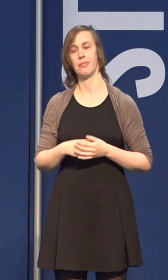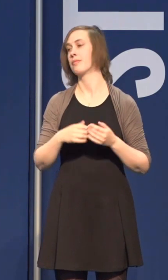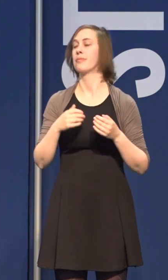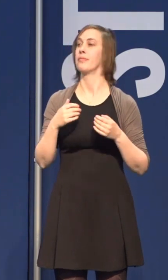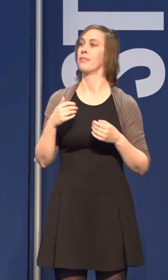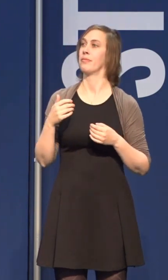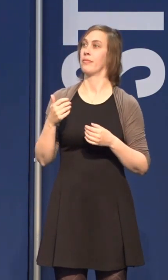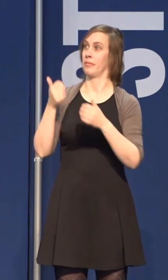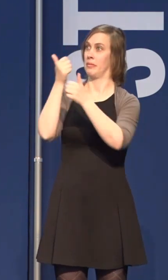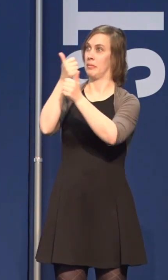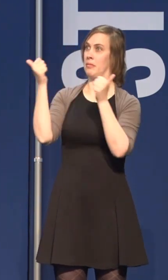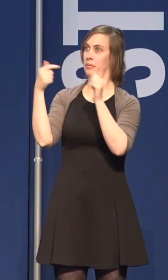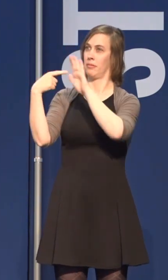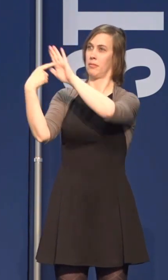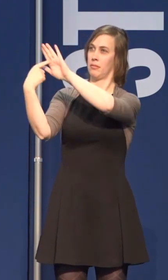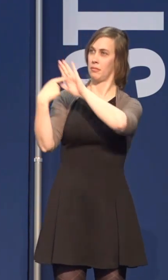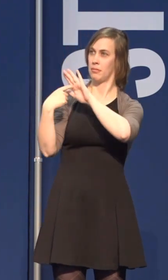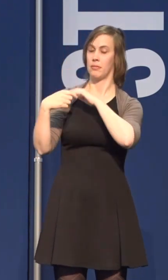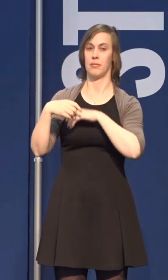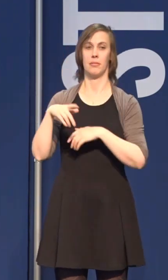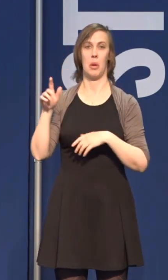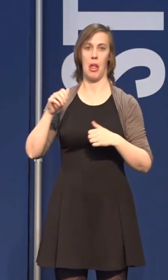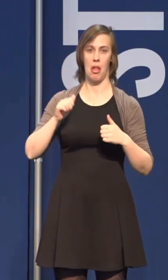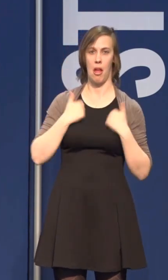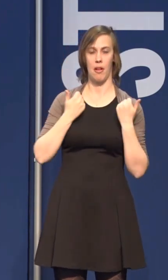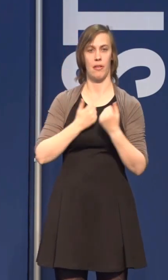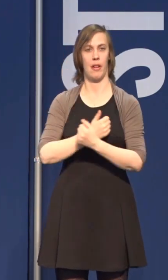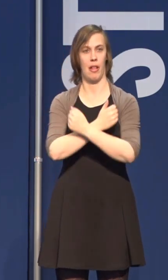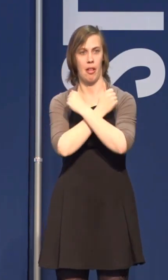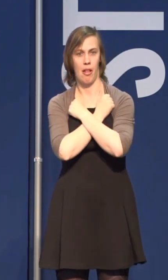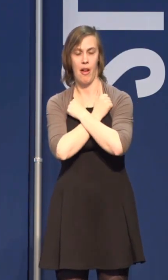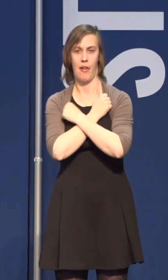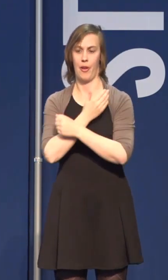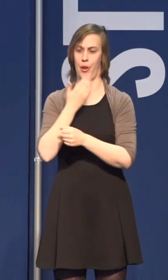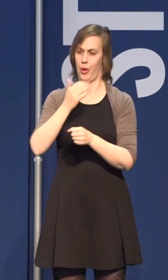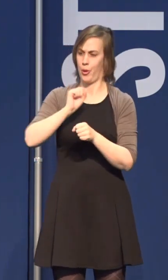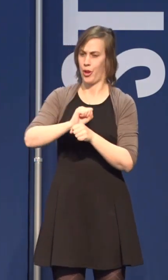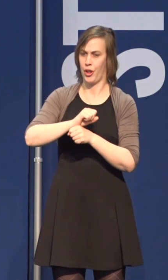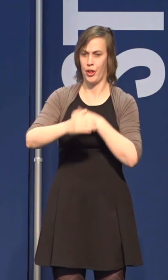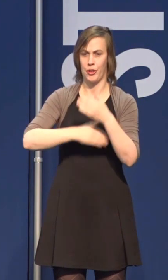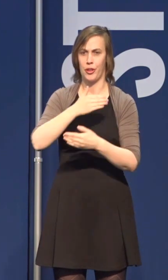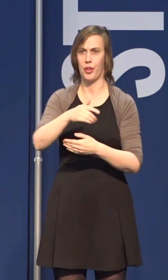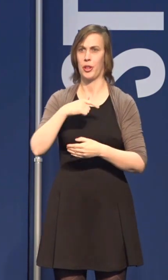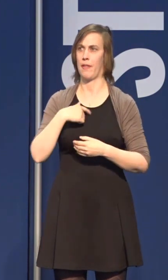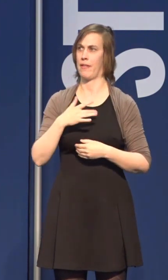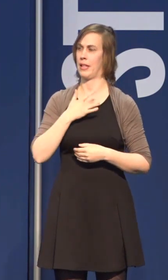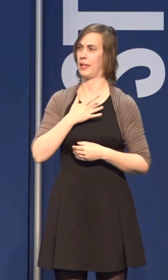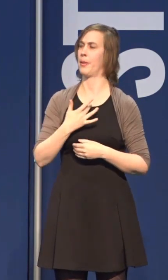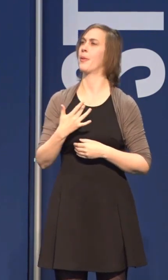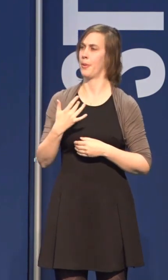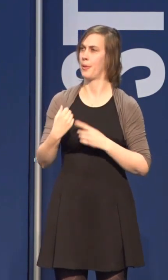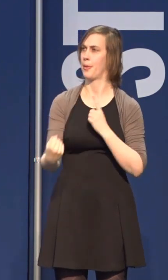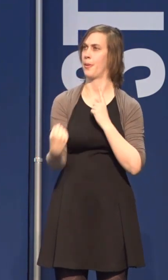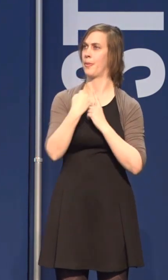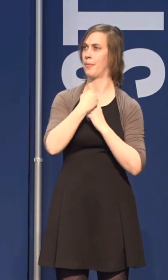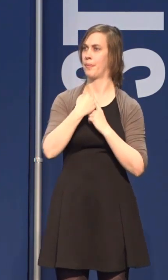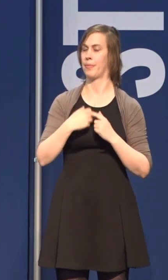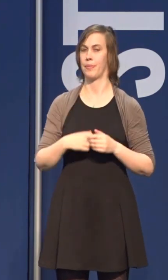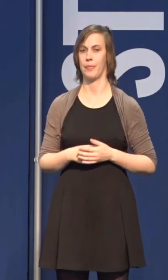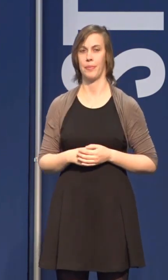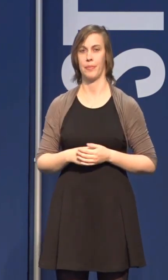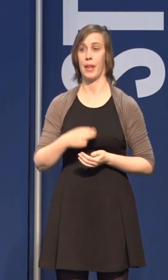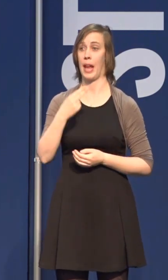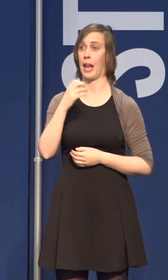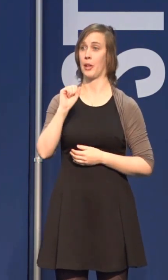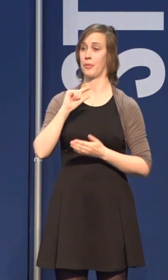familial values, they instilled themes into me that I am thankful to hold near and dear to my heart today. After graduating high school in 2013 with some